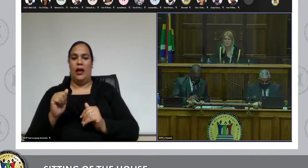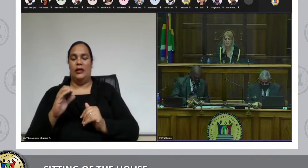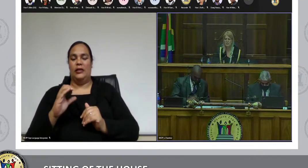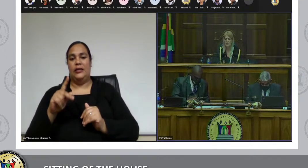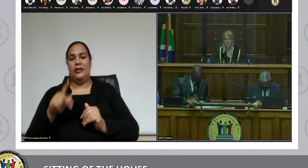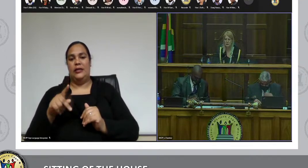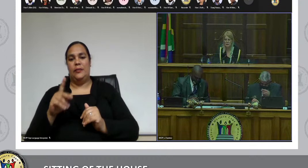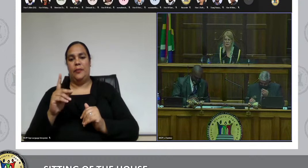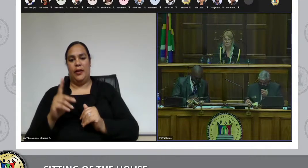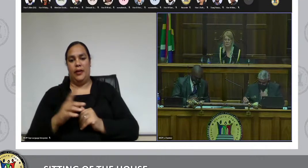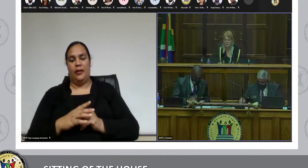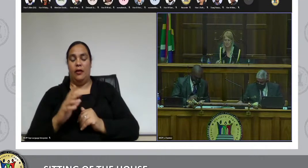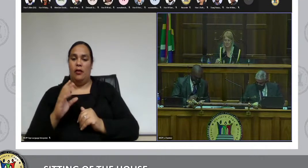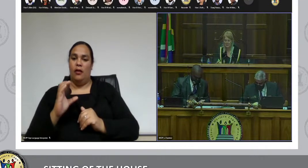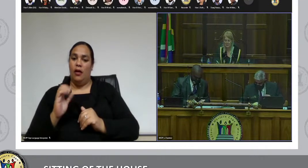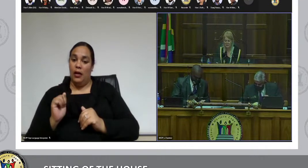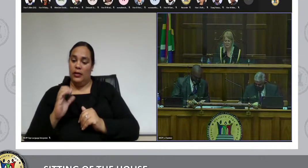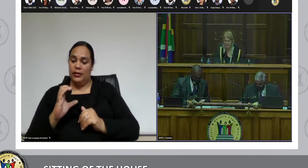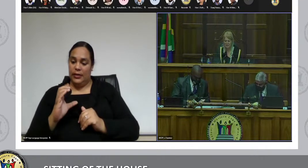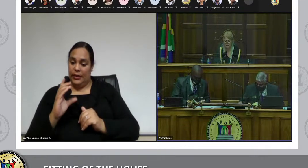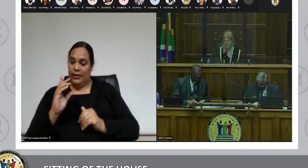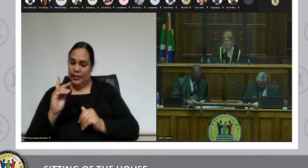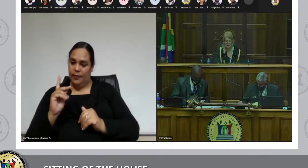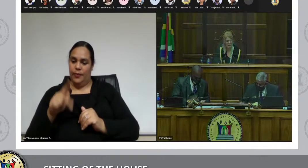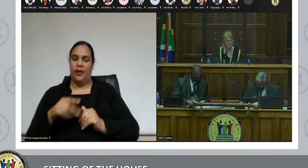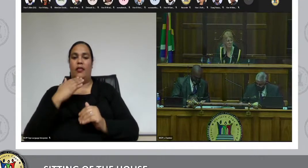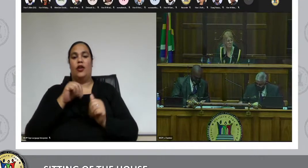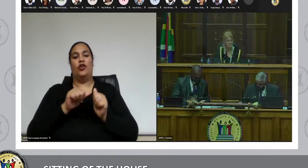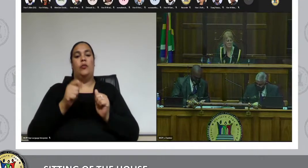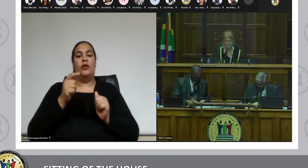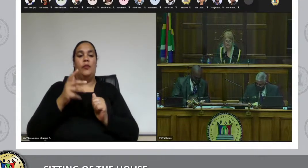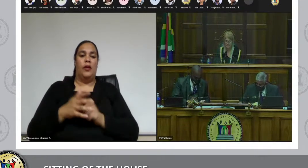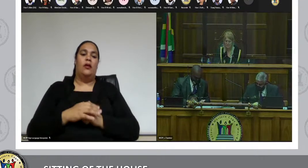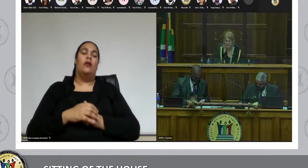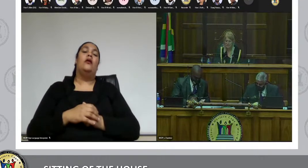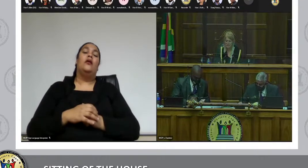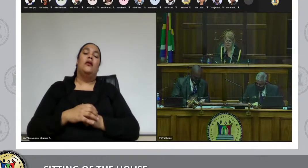ACDP. Thank you, Deputy Speaker.